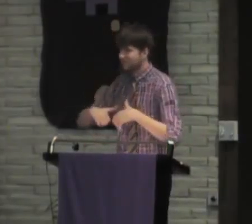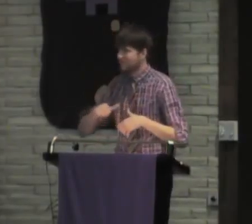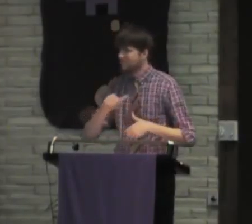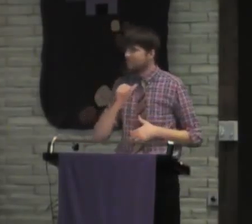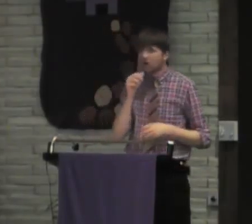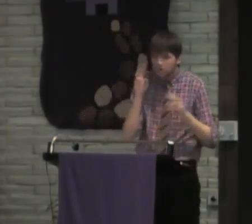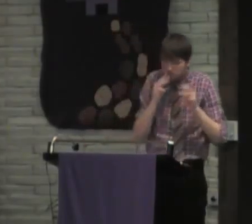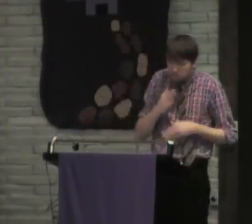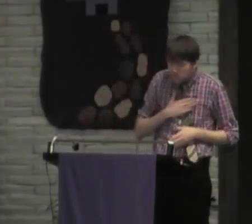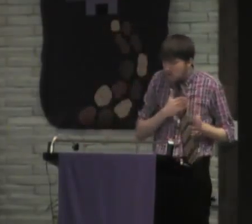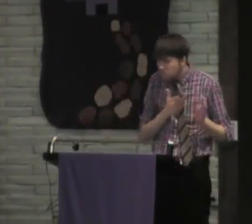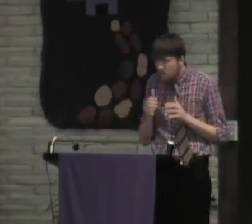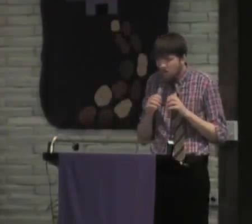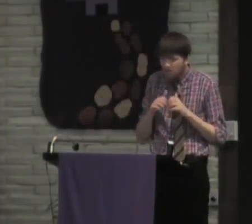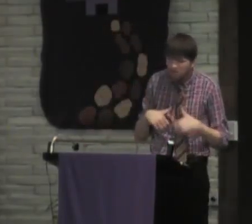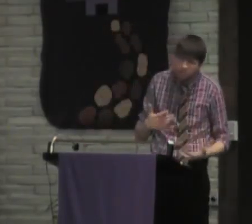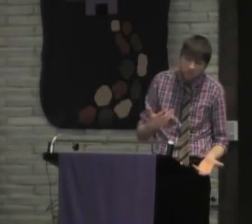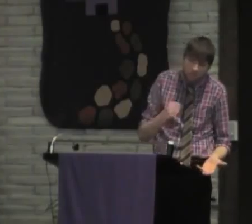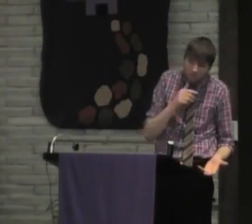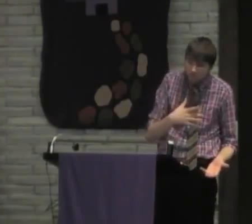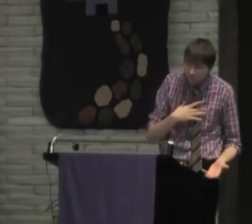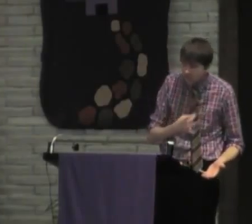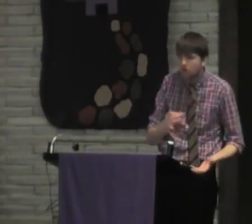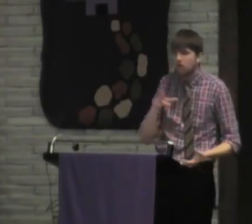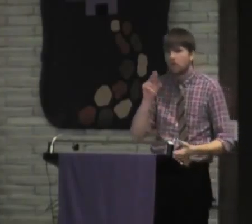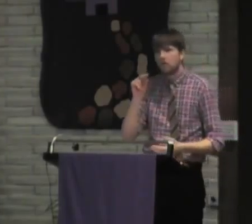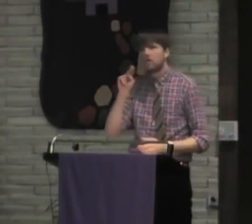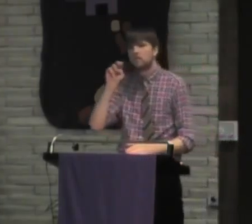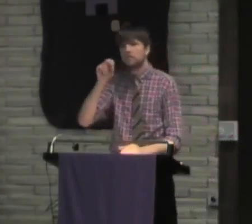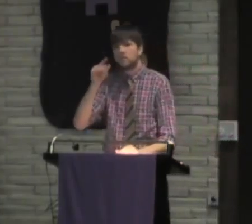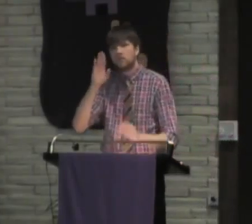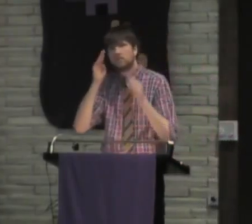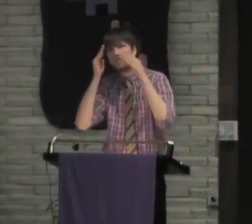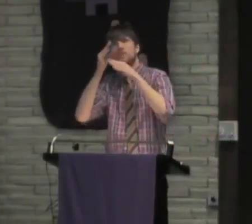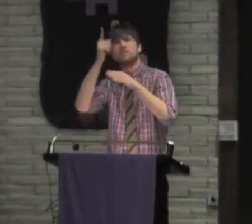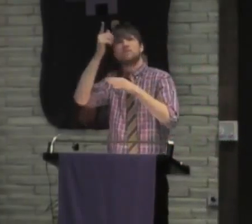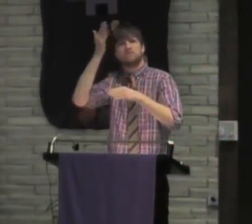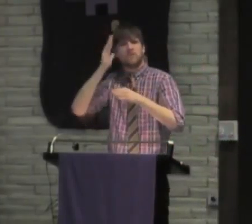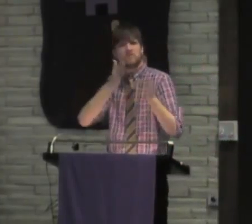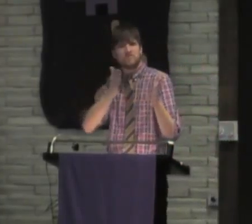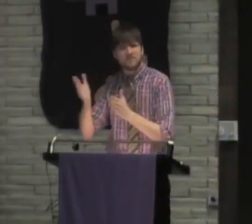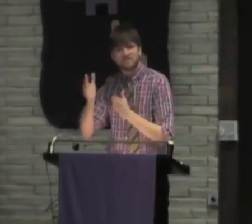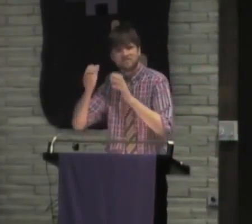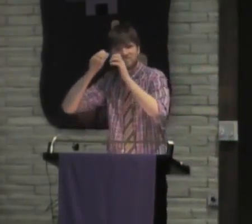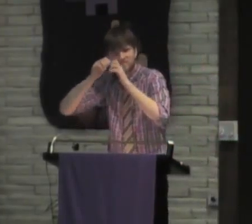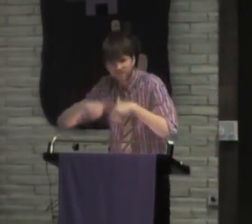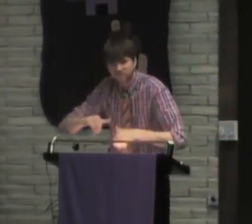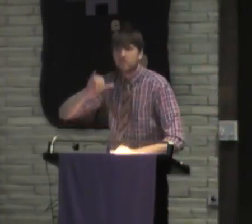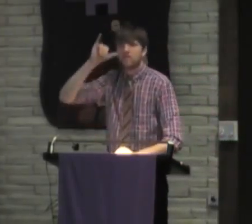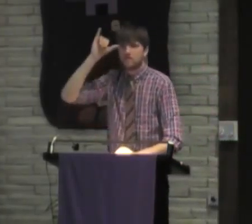They're not happy with God's plans. These folks are worried about their own plans. Nehemiah is focused on God's